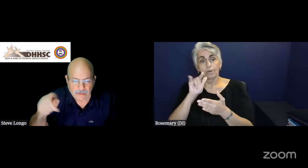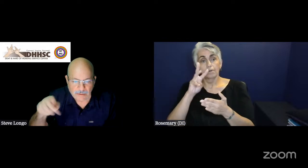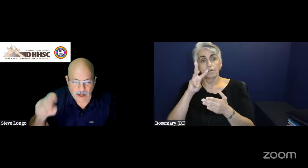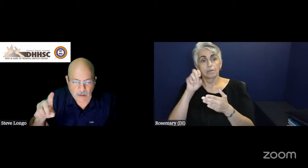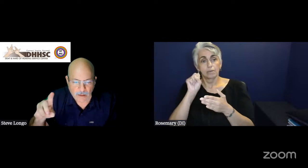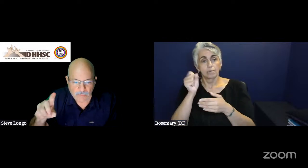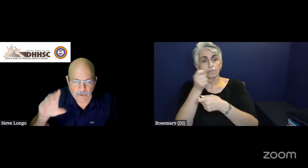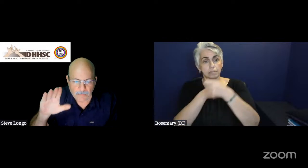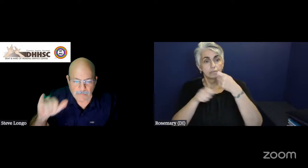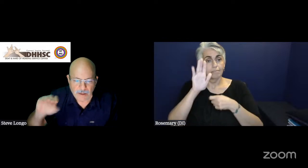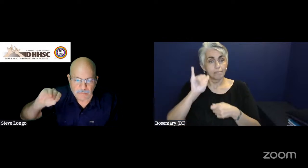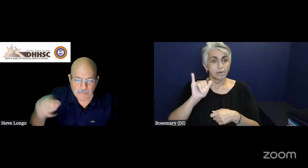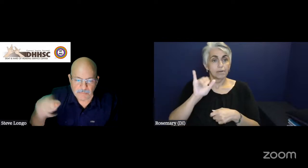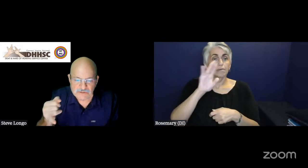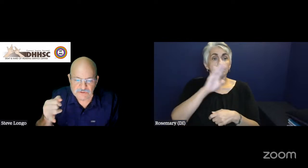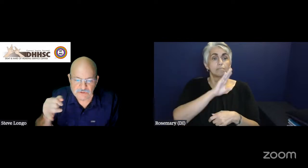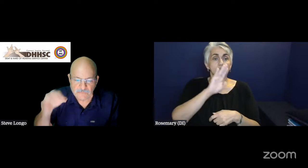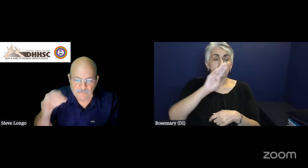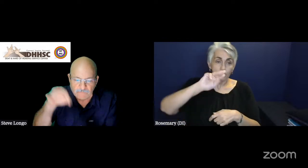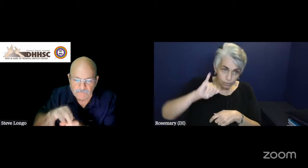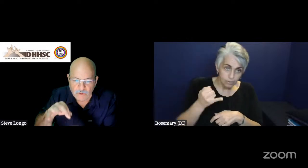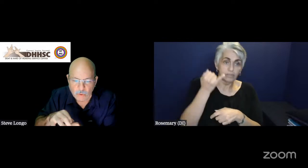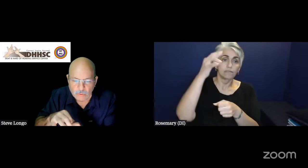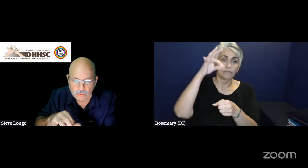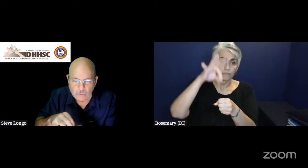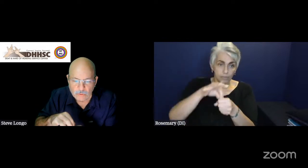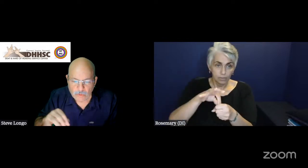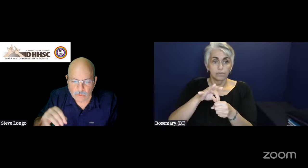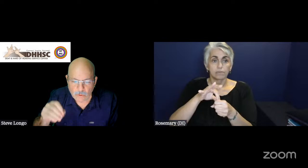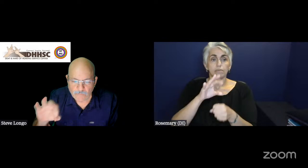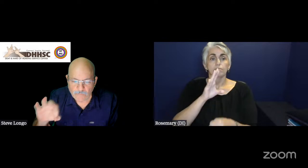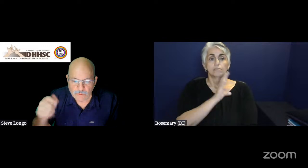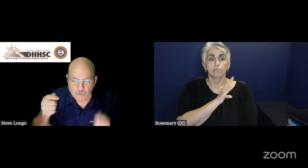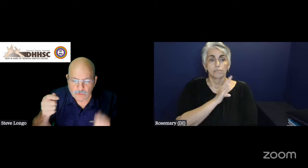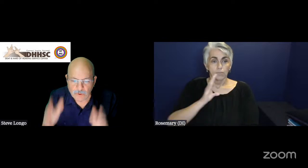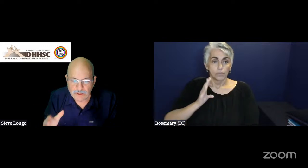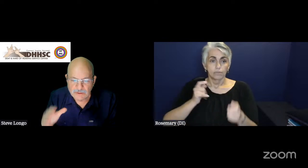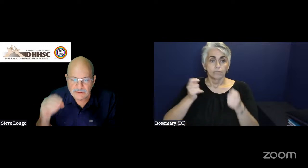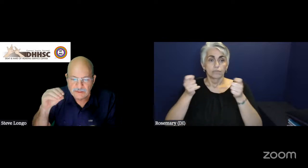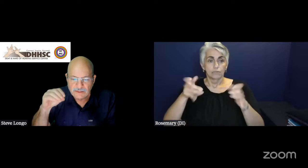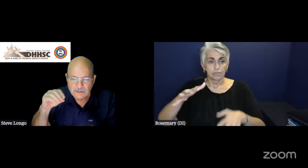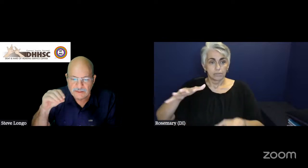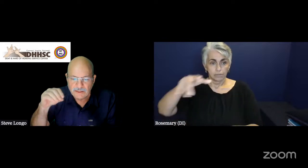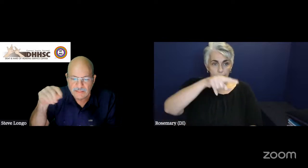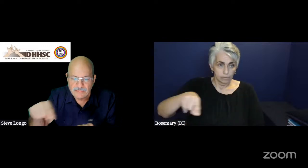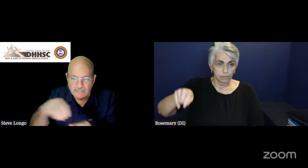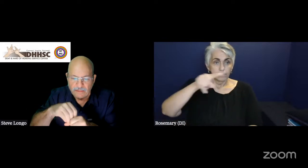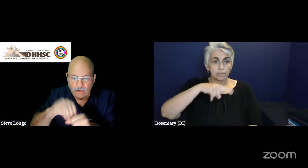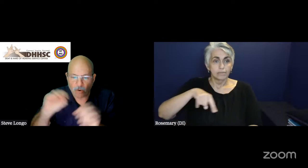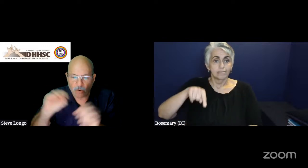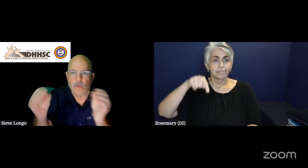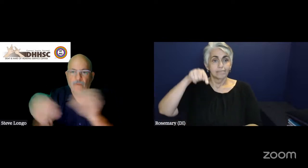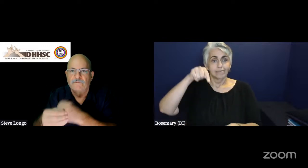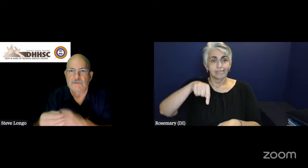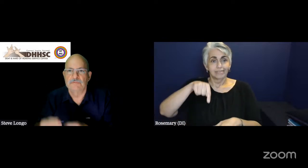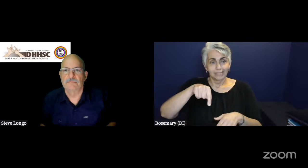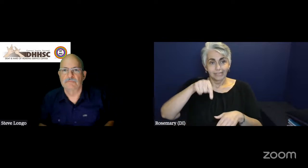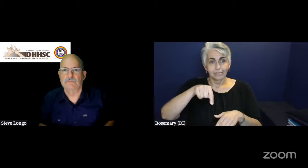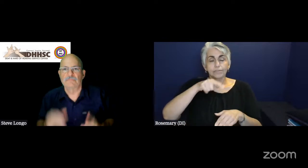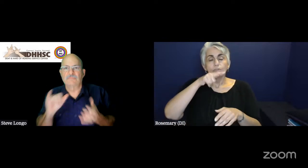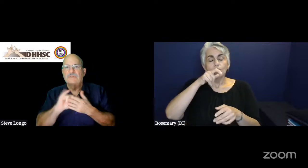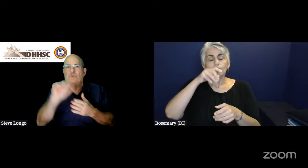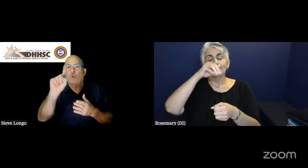Repealed? in total, as long as that change is voted by a majority of